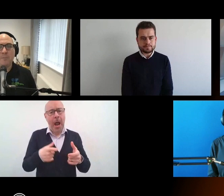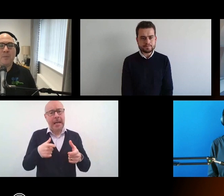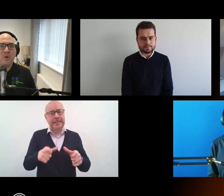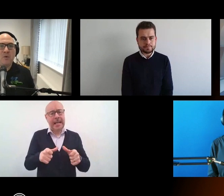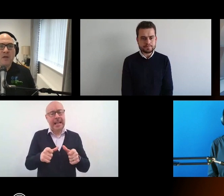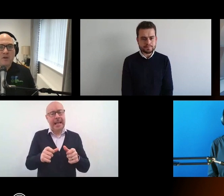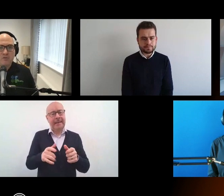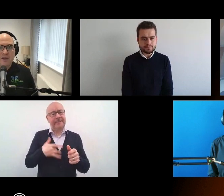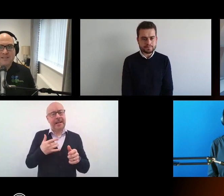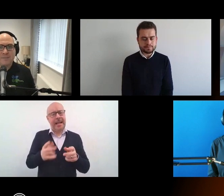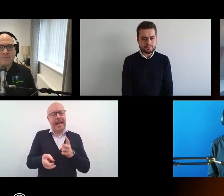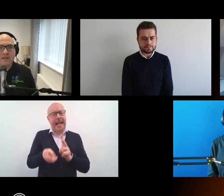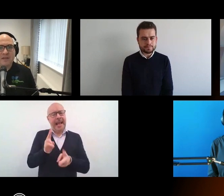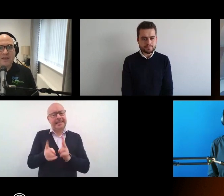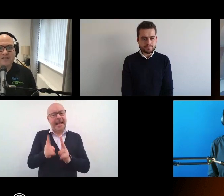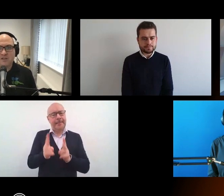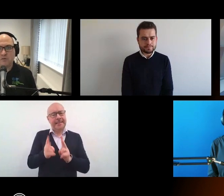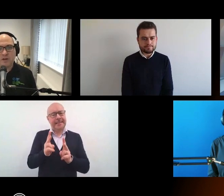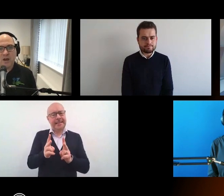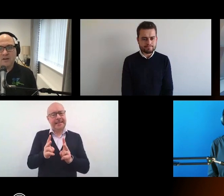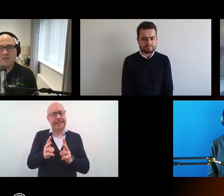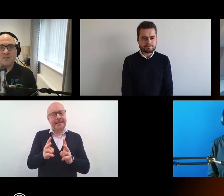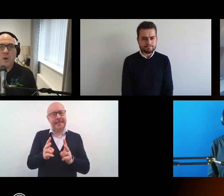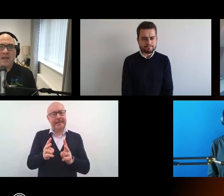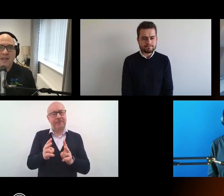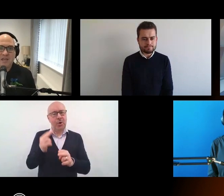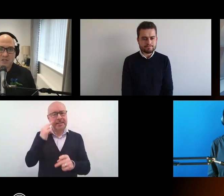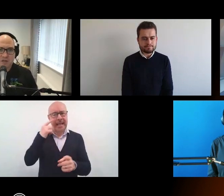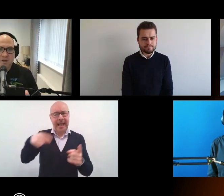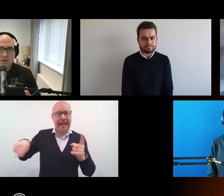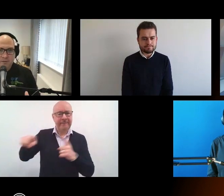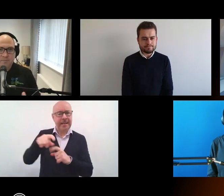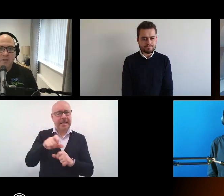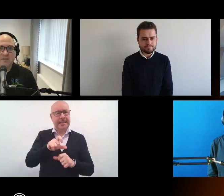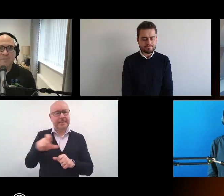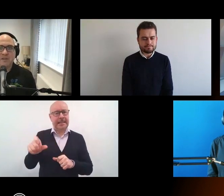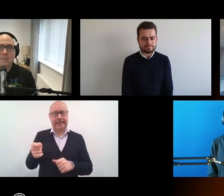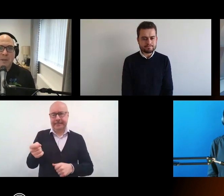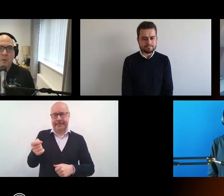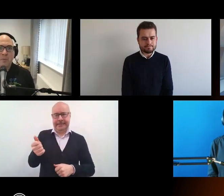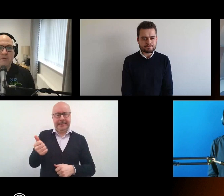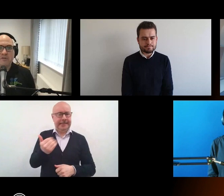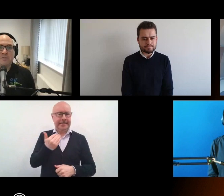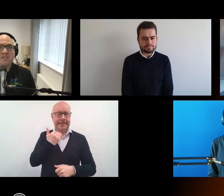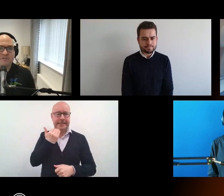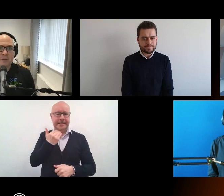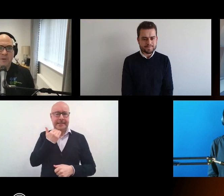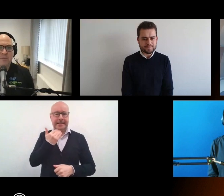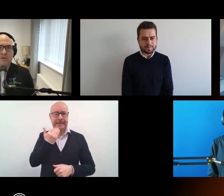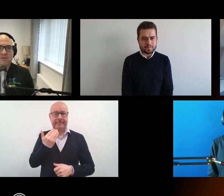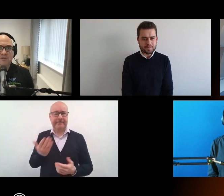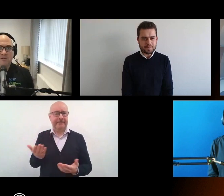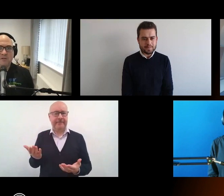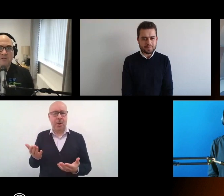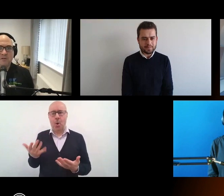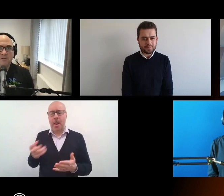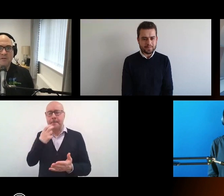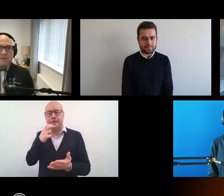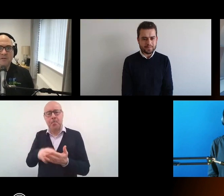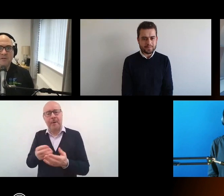an example really something that is still regarded as quite niche and, you know, something that people book for a specific purpose?